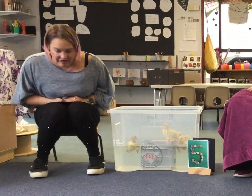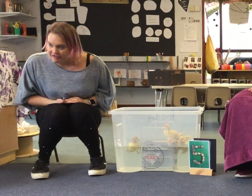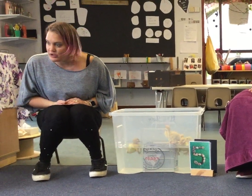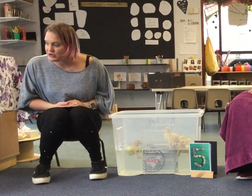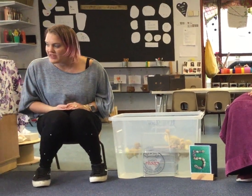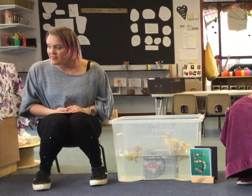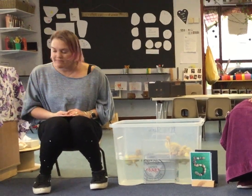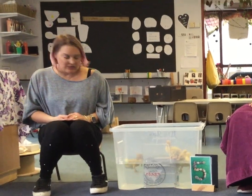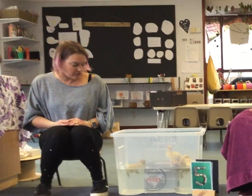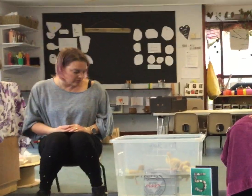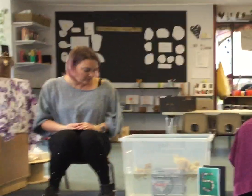refuge in the middle.